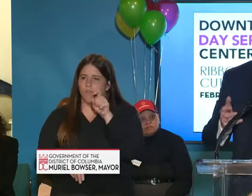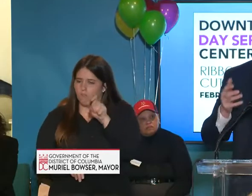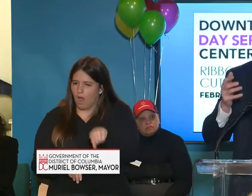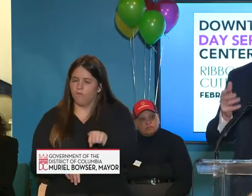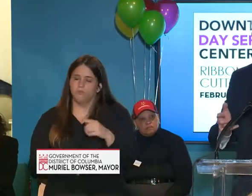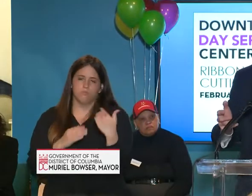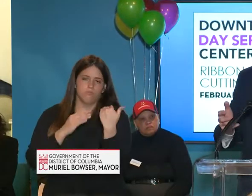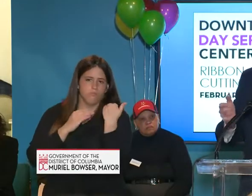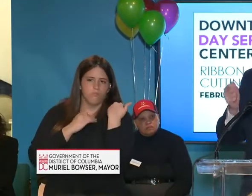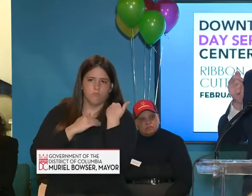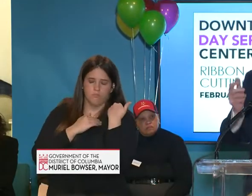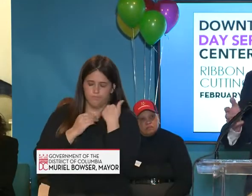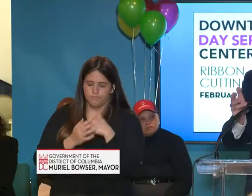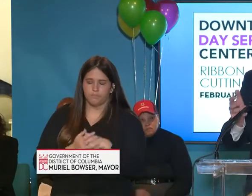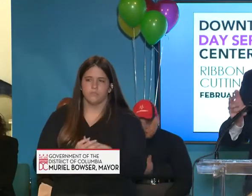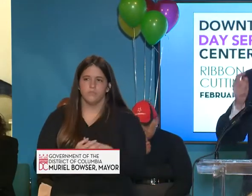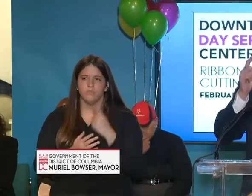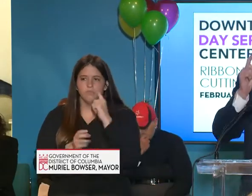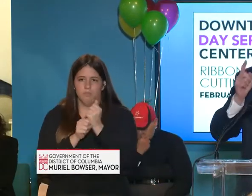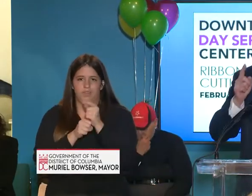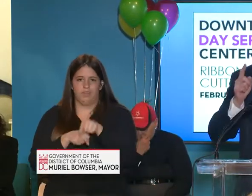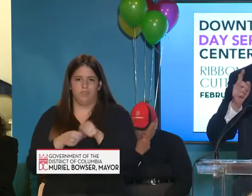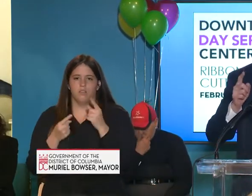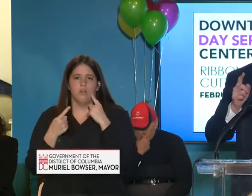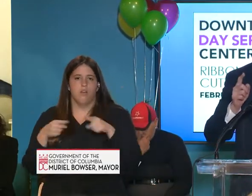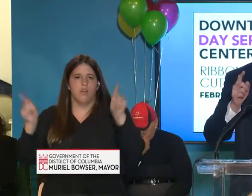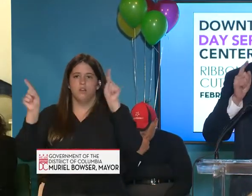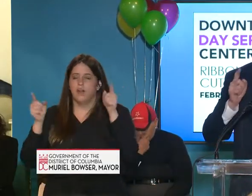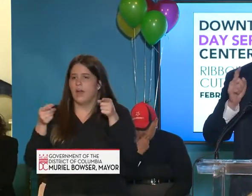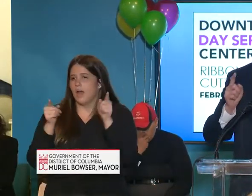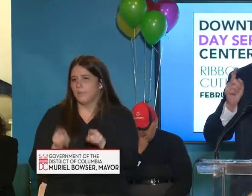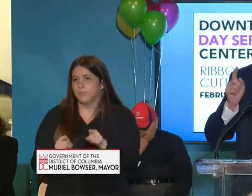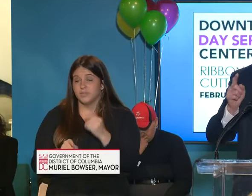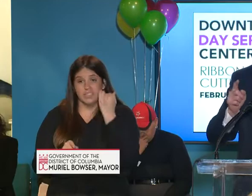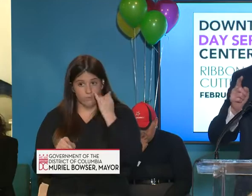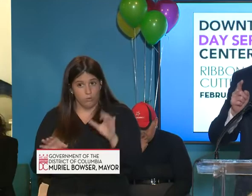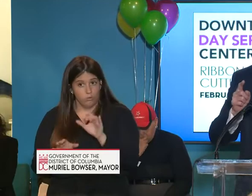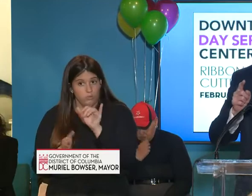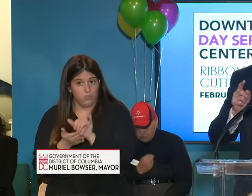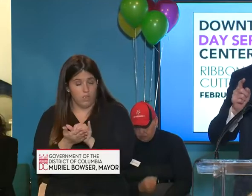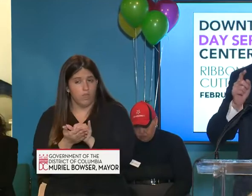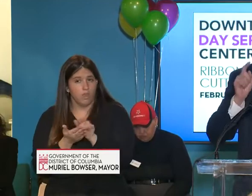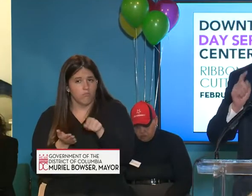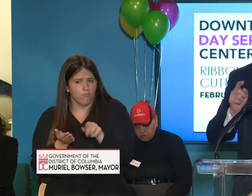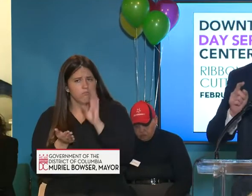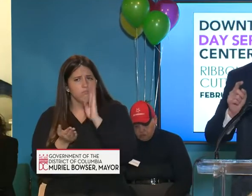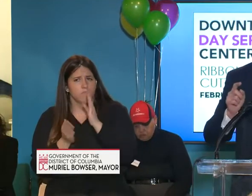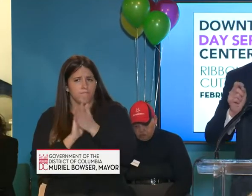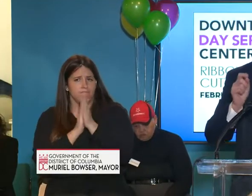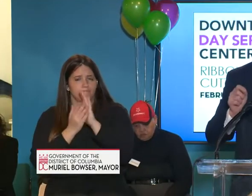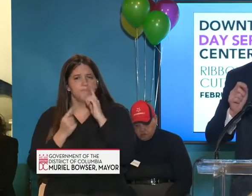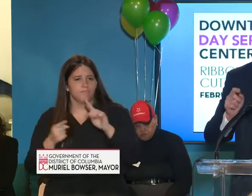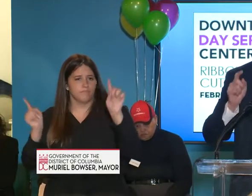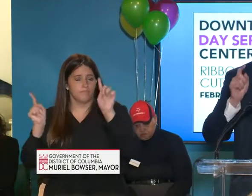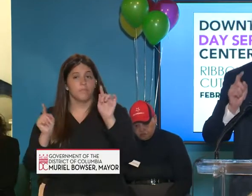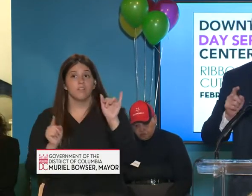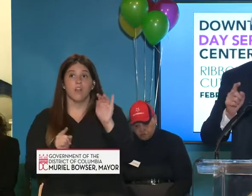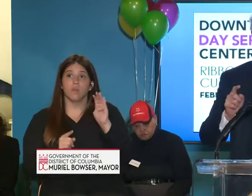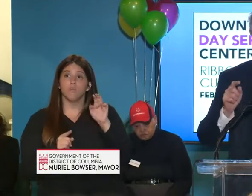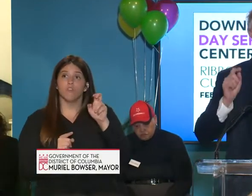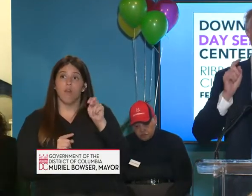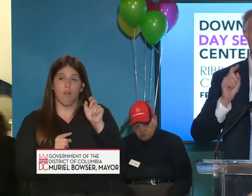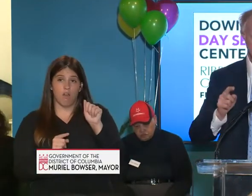hold everybody accountable for making this happen. If we do that, we will be successful. And we will, as Brianne